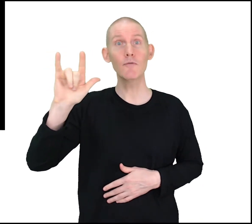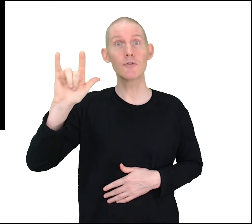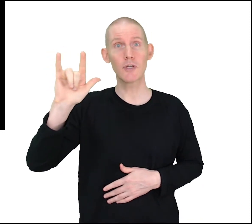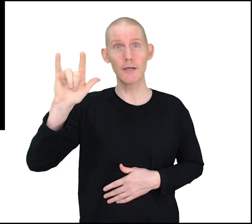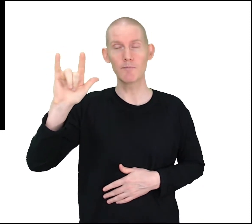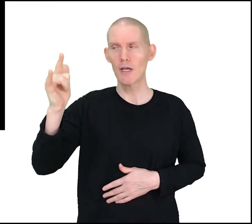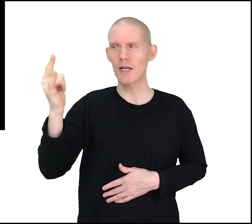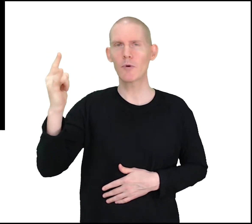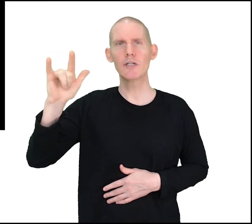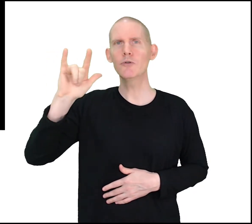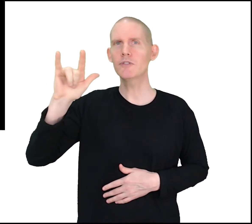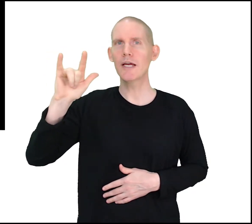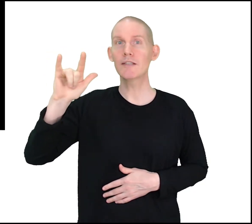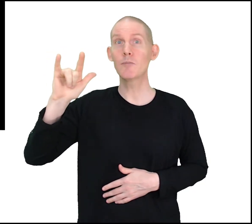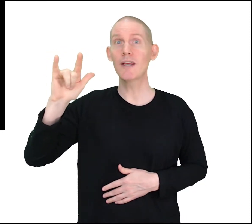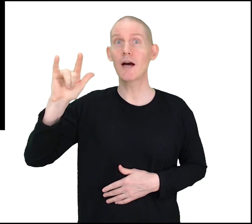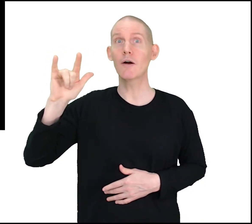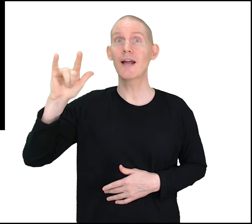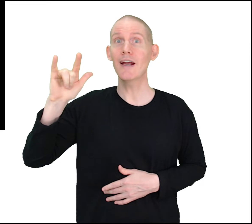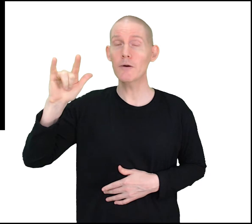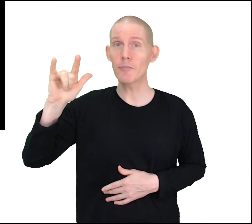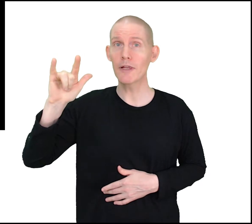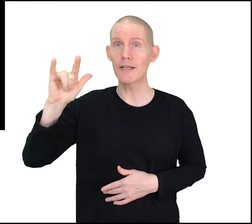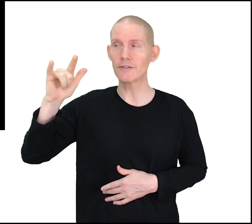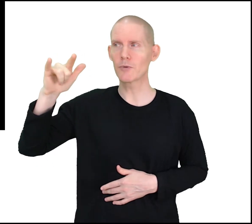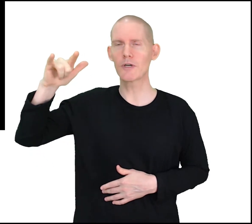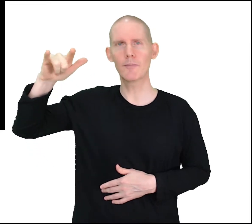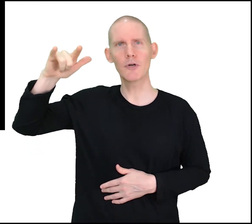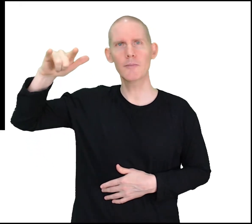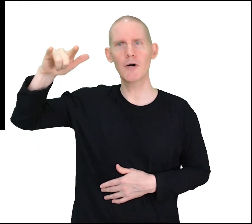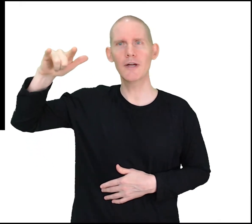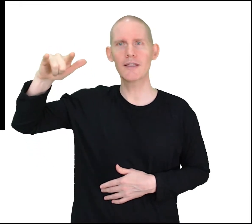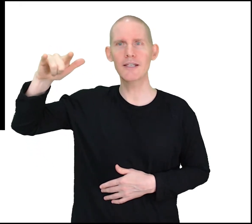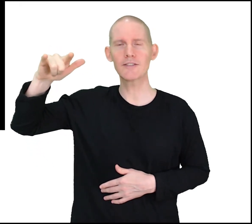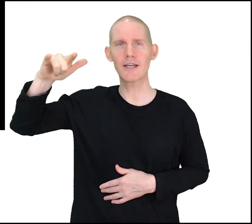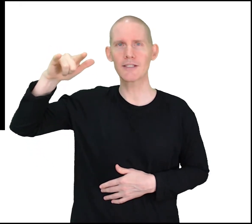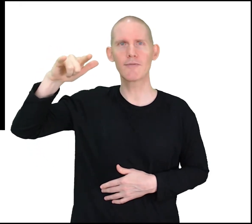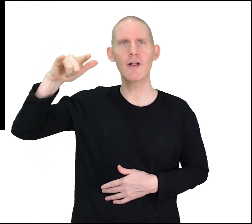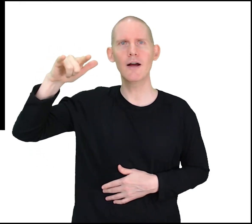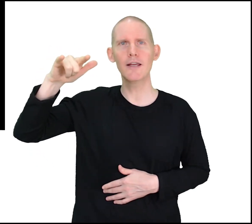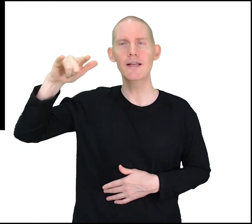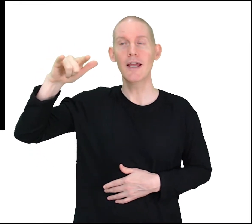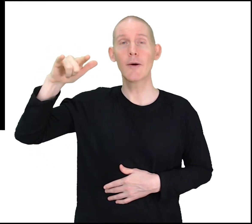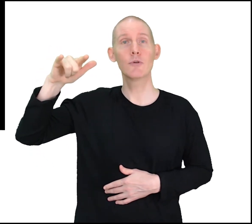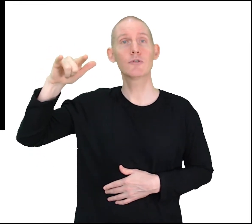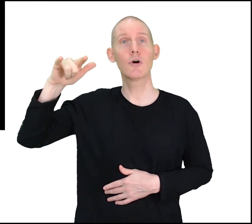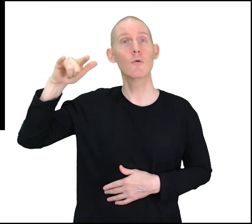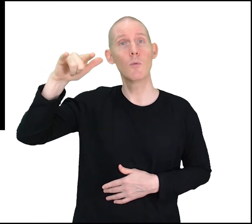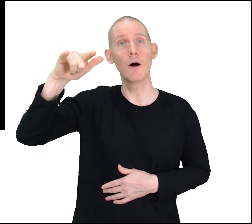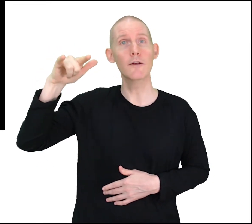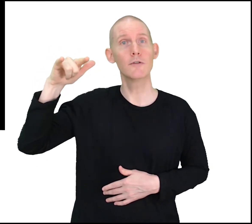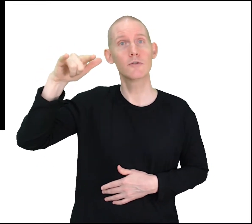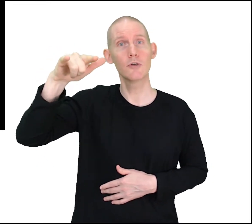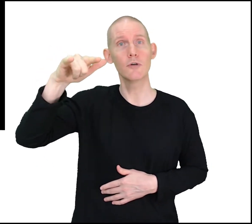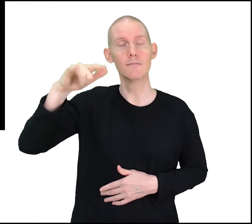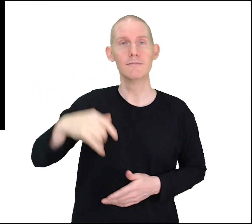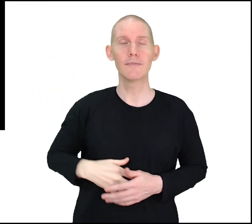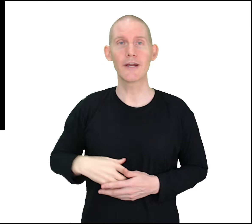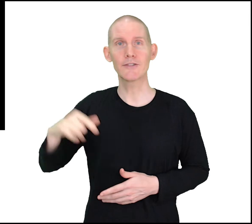sign. Now we're going to use that to make our airplane. So we're going to put it about like this, like it's flying. And we'll just go 1, 2. Like it's going to